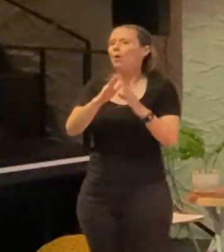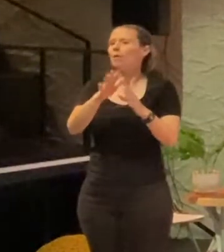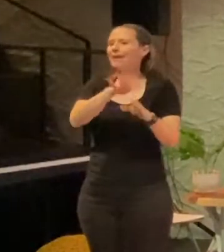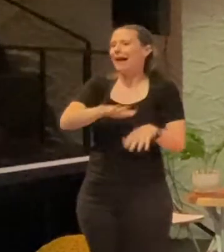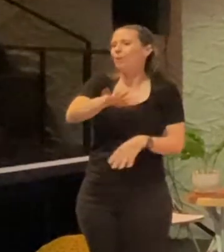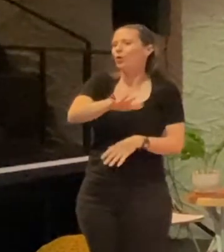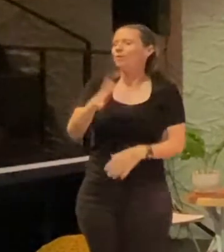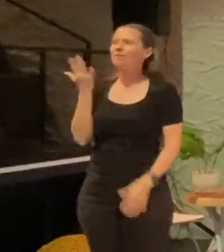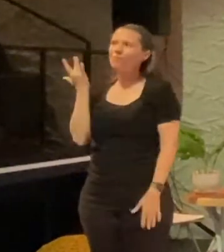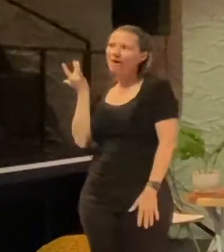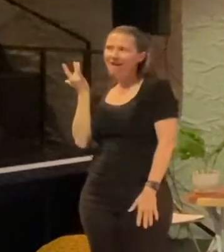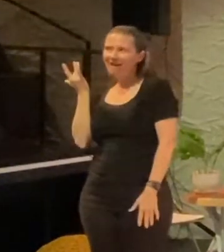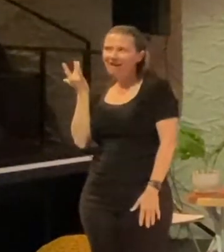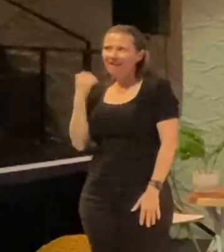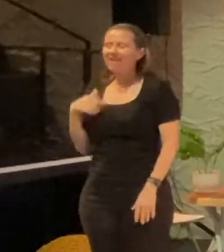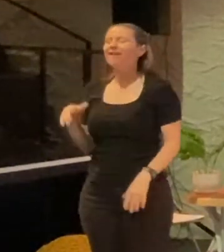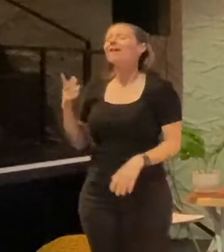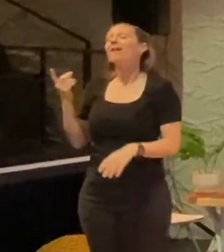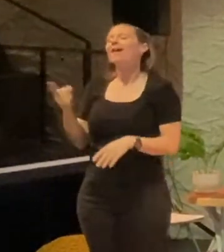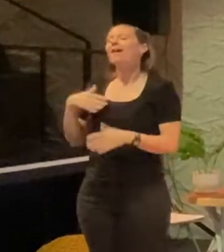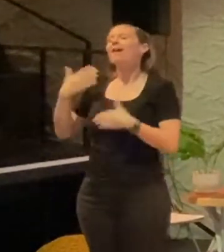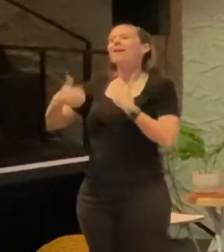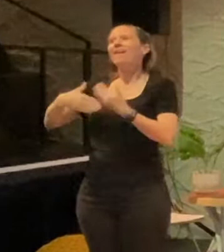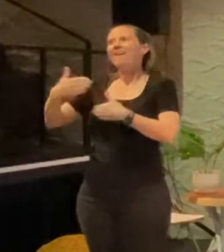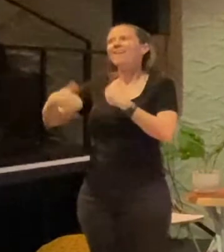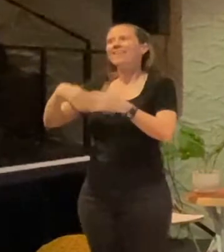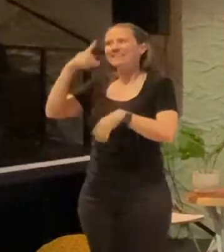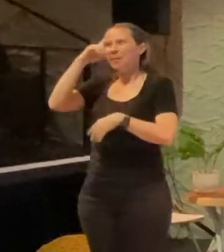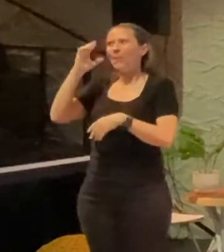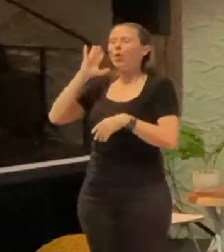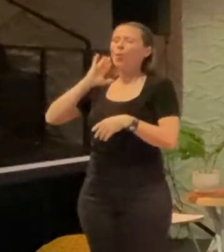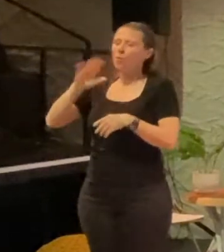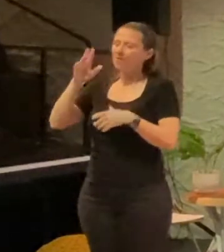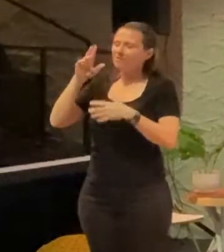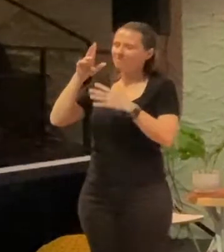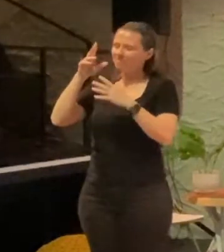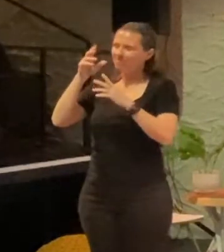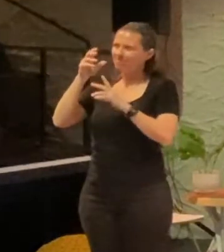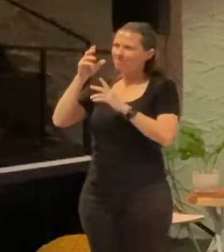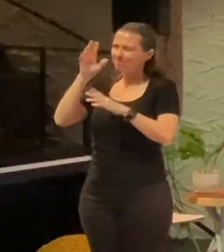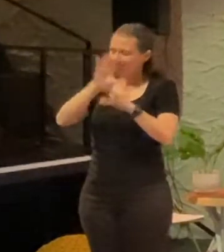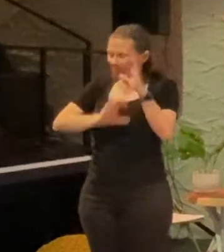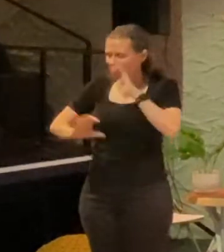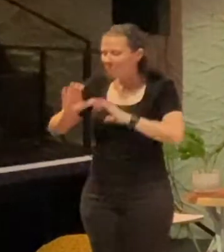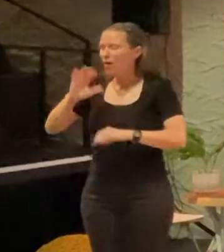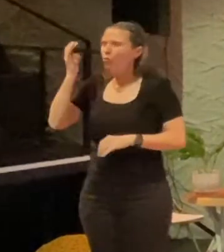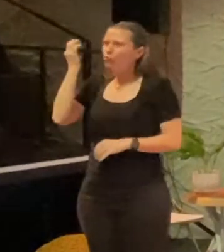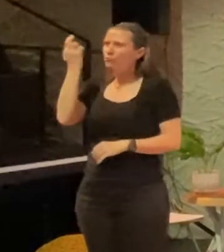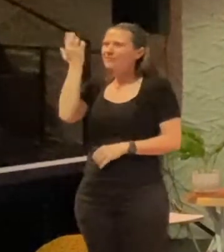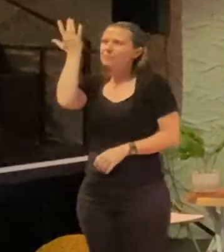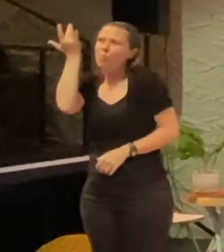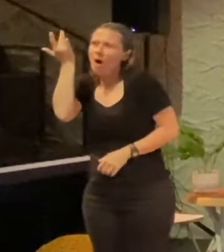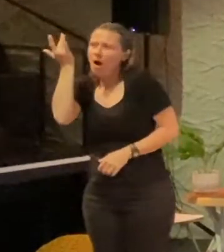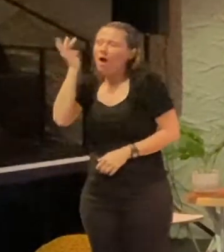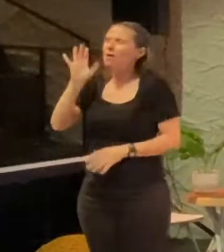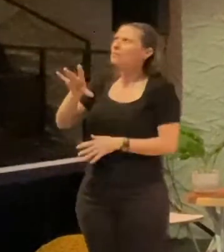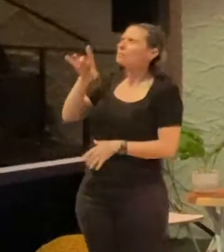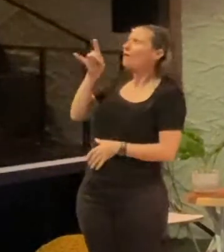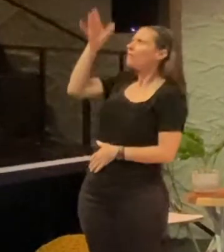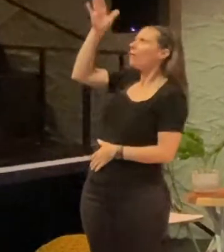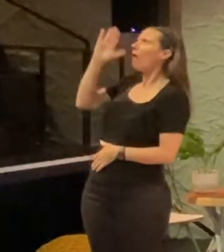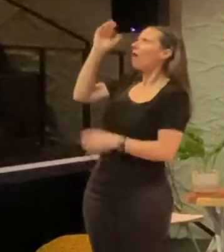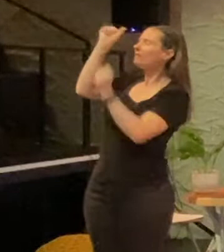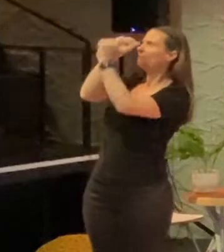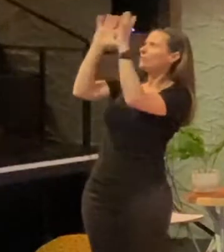why? And over the next few months, we're going to dive into the reasons why. We're going to discover this vision for God, that God has for us